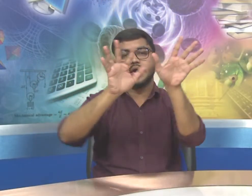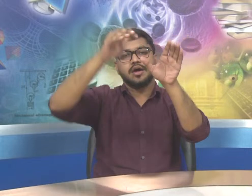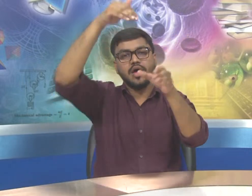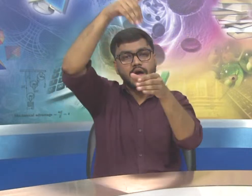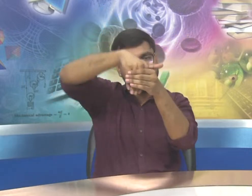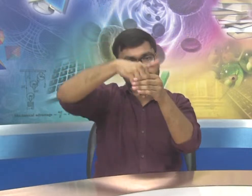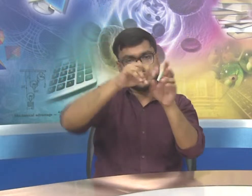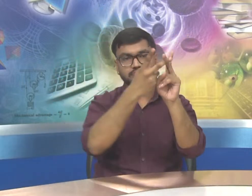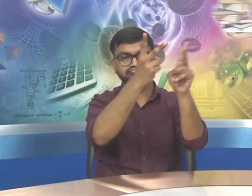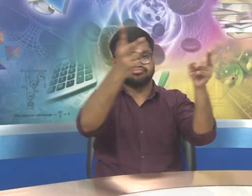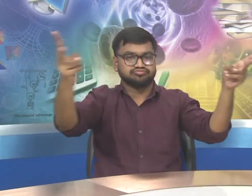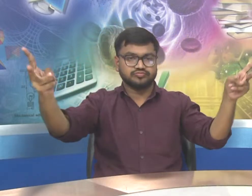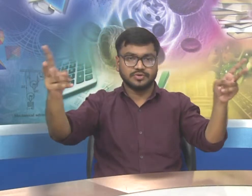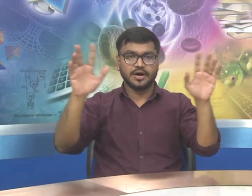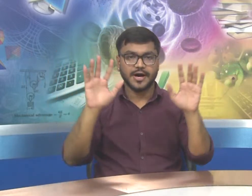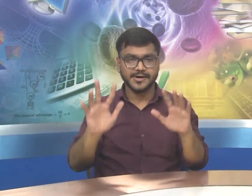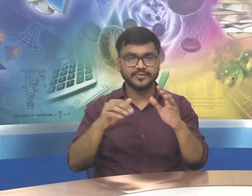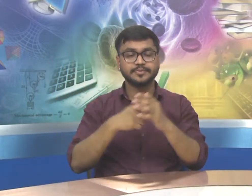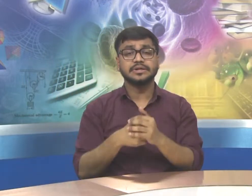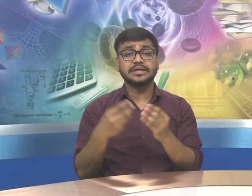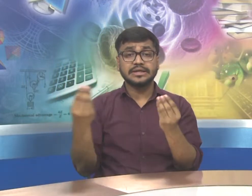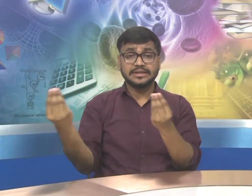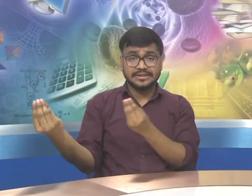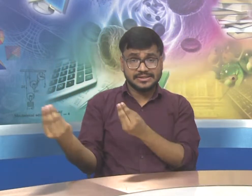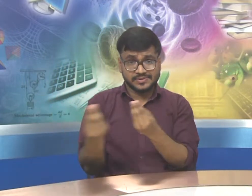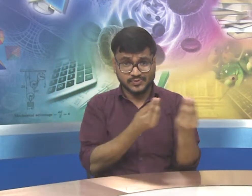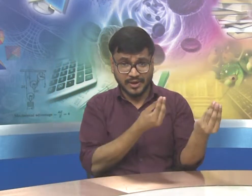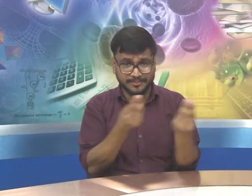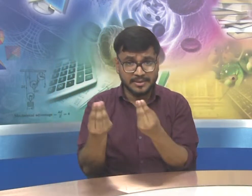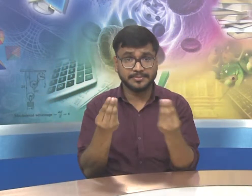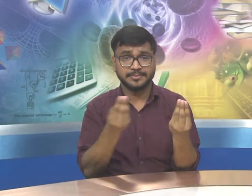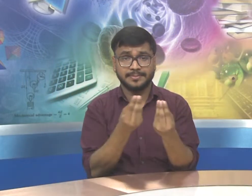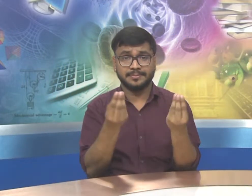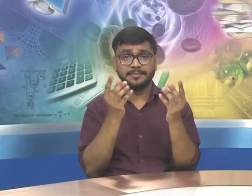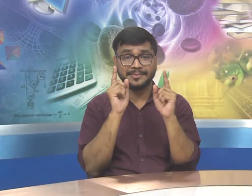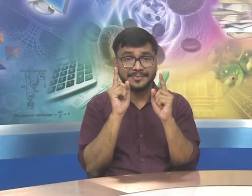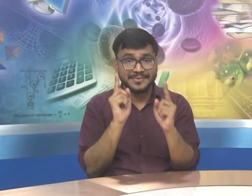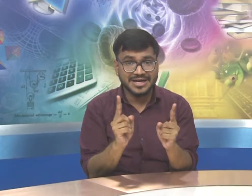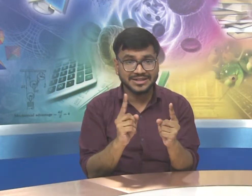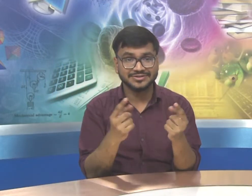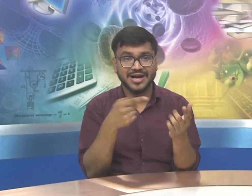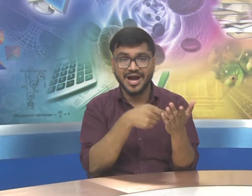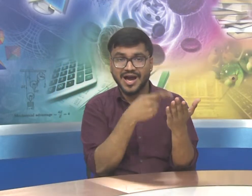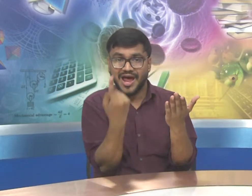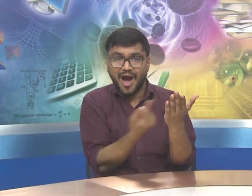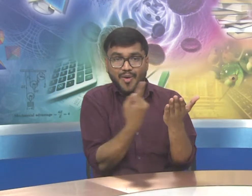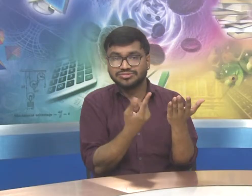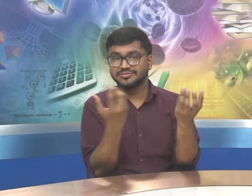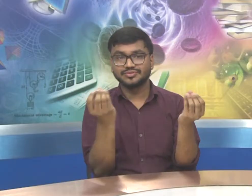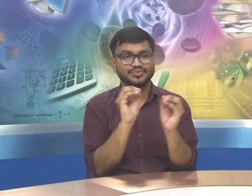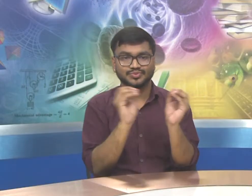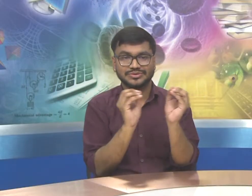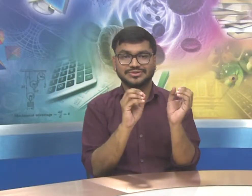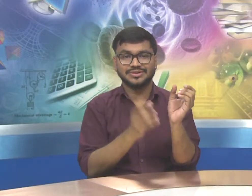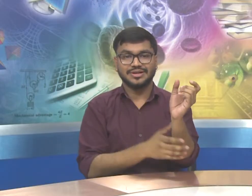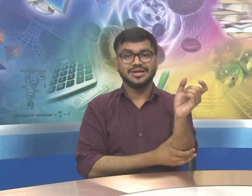like helium and nitrogen, and sometimes it does not